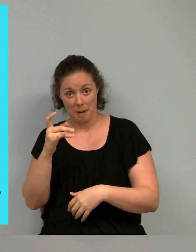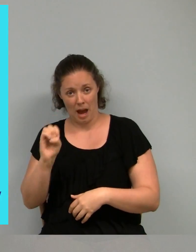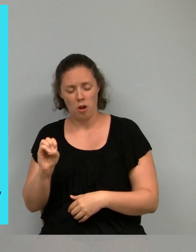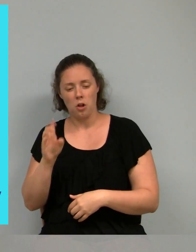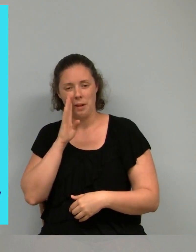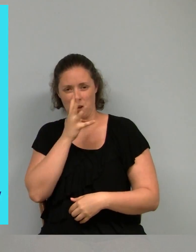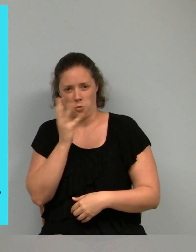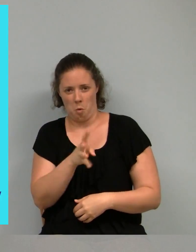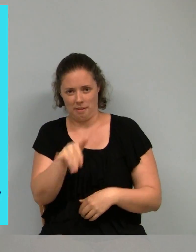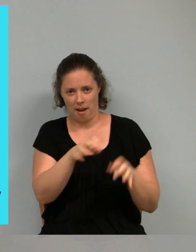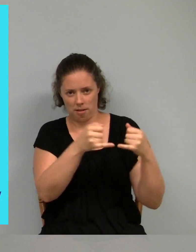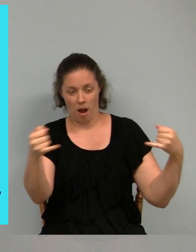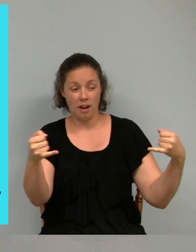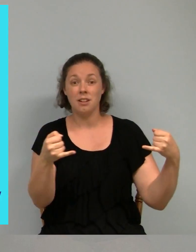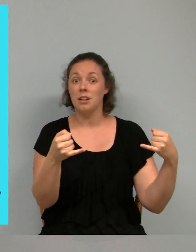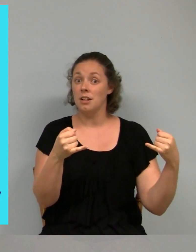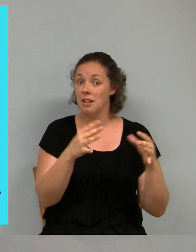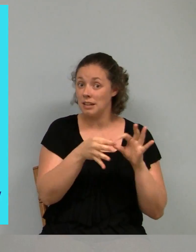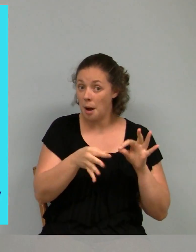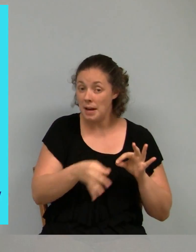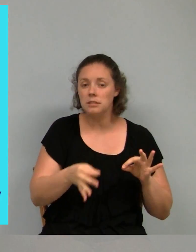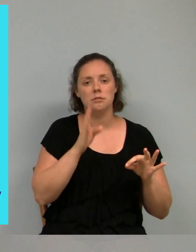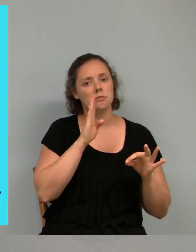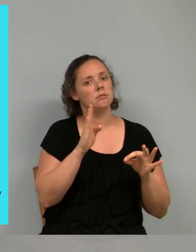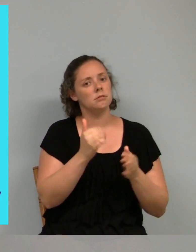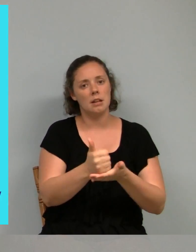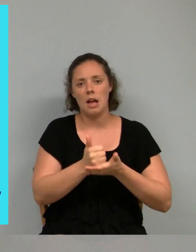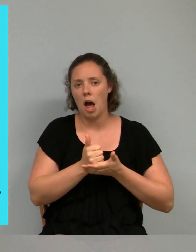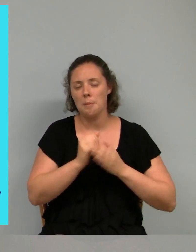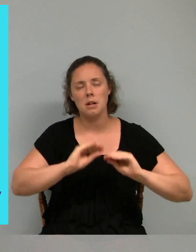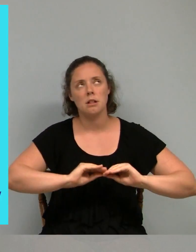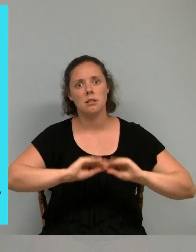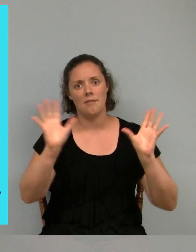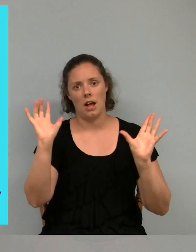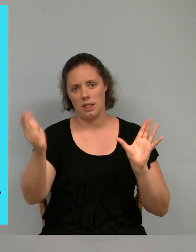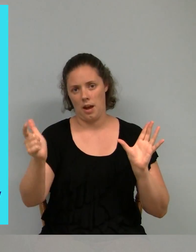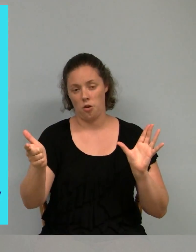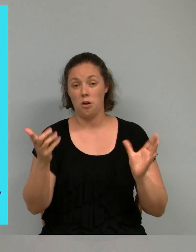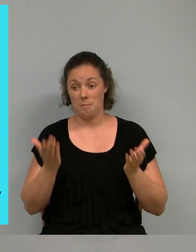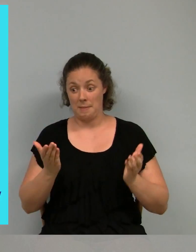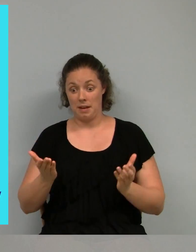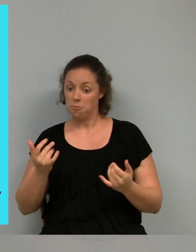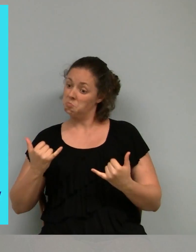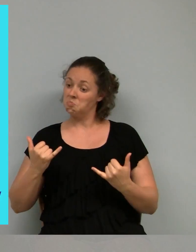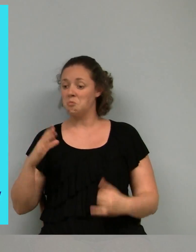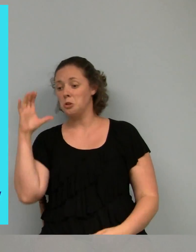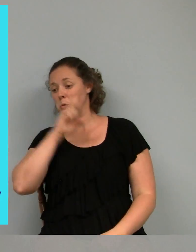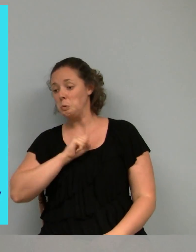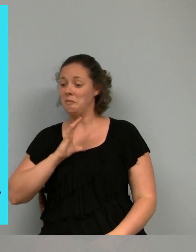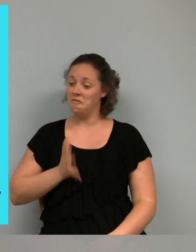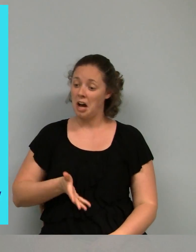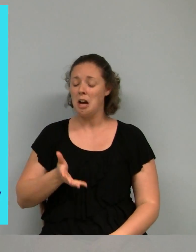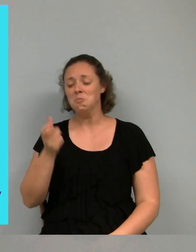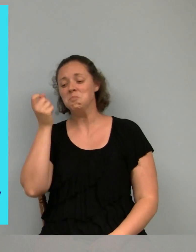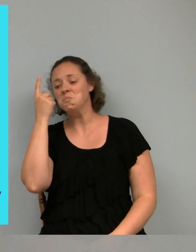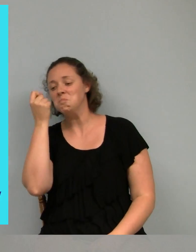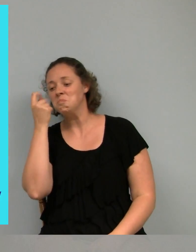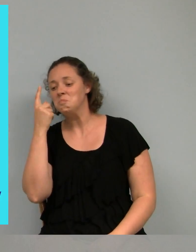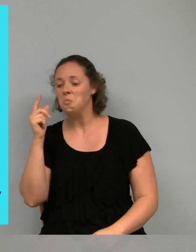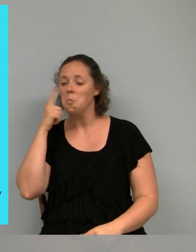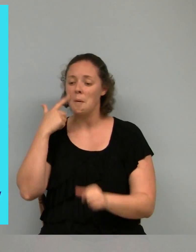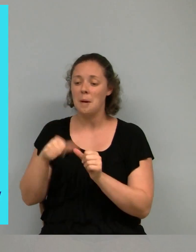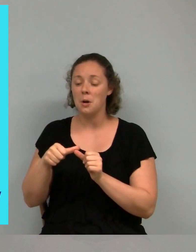add clarity and are very helpful when you revisit your program. Assumptions you make today may be forgotten